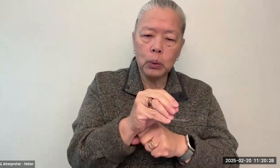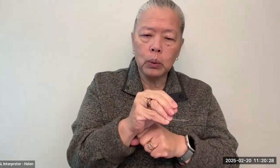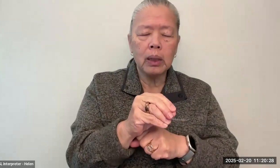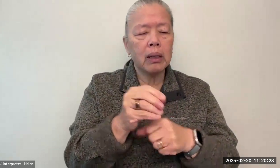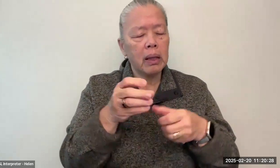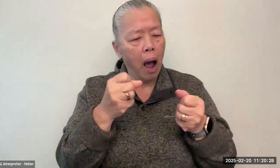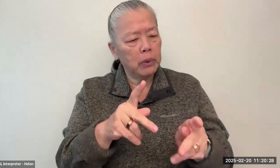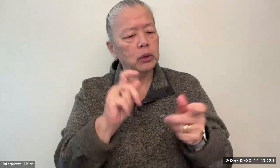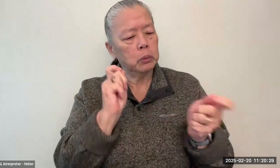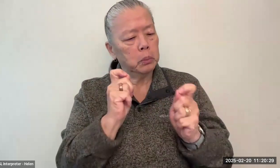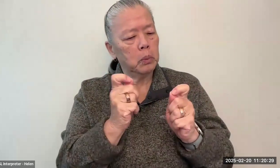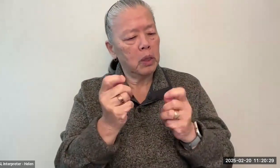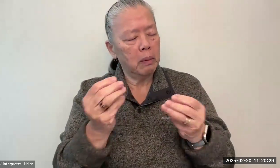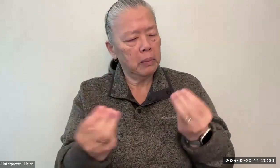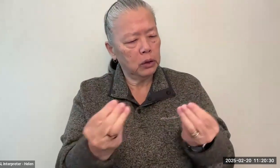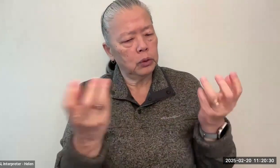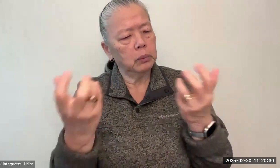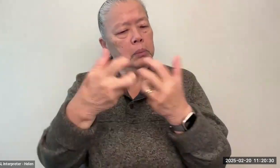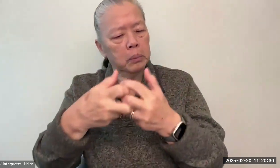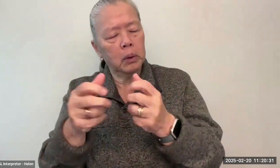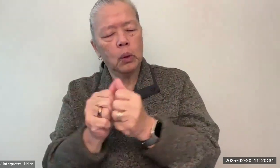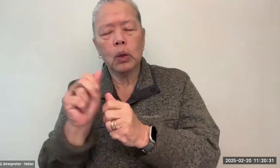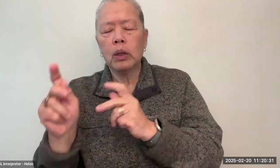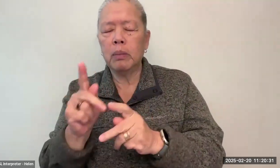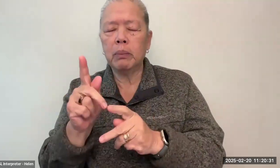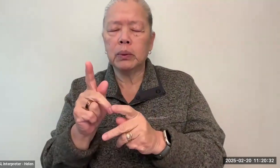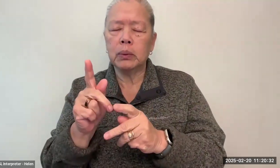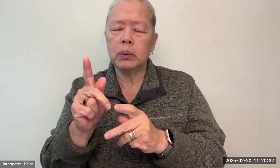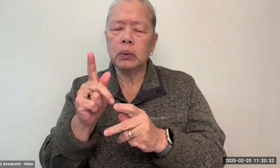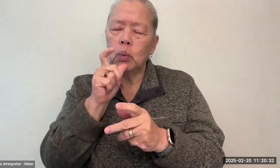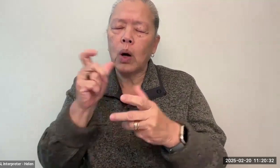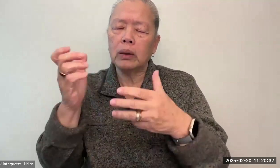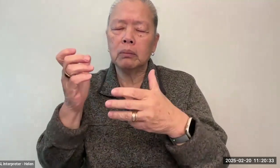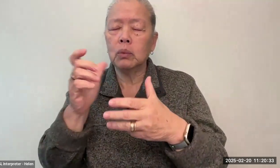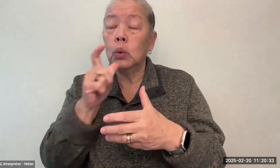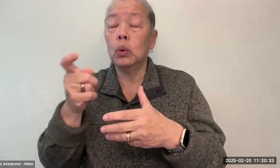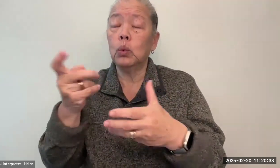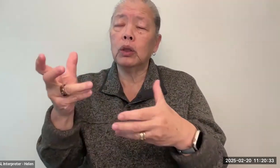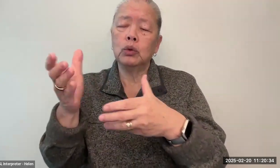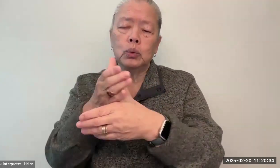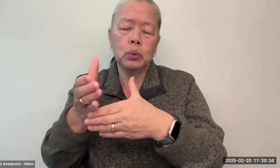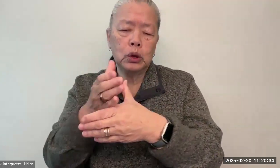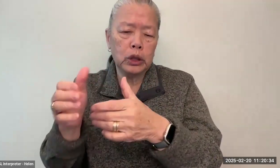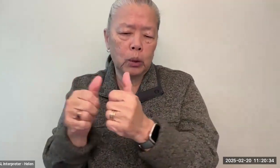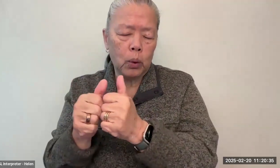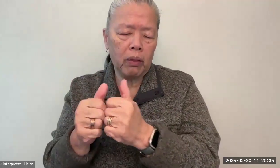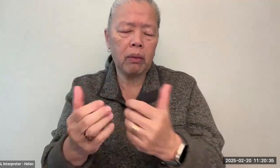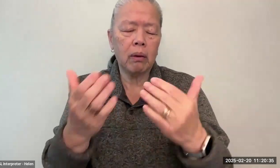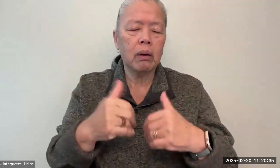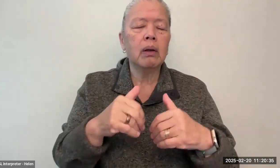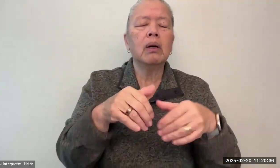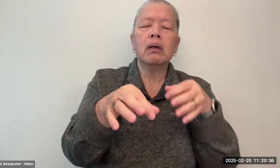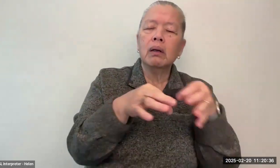we're called to share the gospel with. It then concludes with a brief section about the ratification process and offers